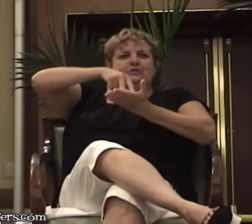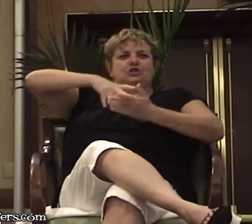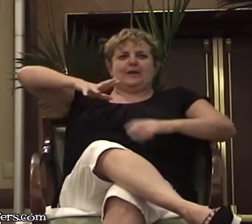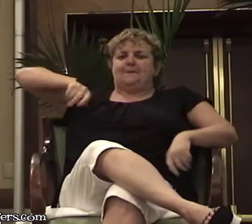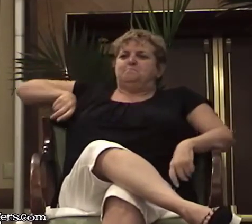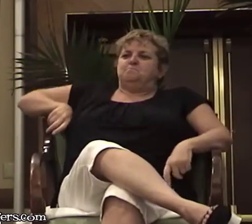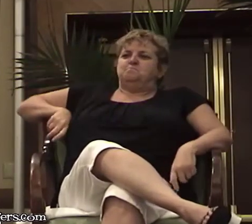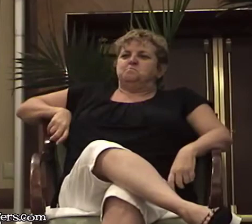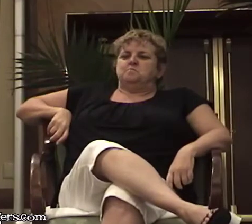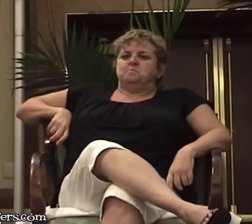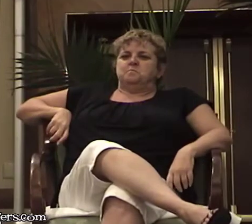And I said, rarely!